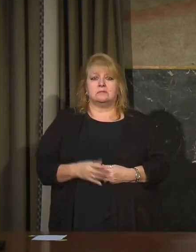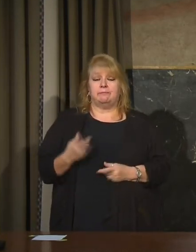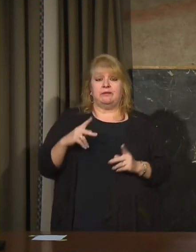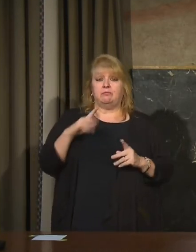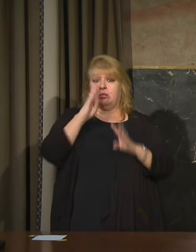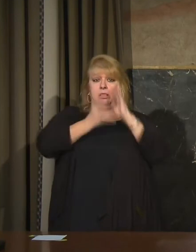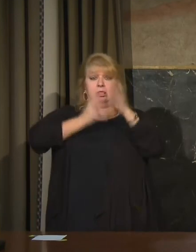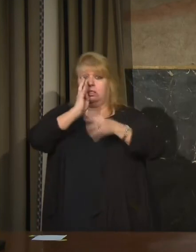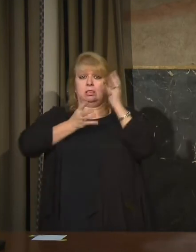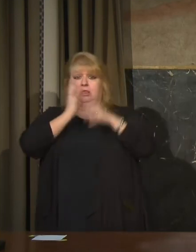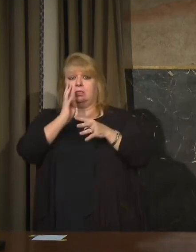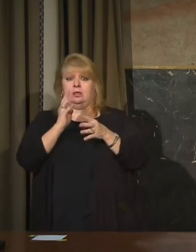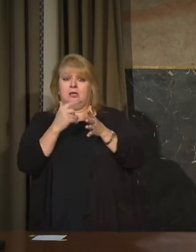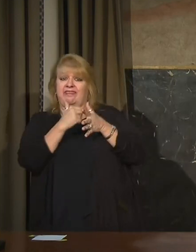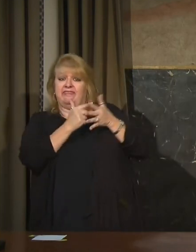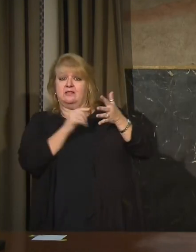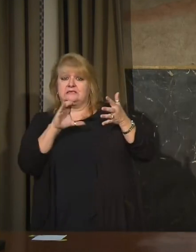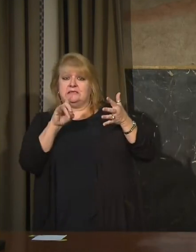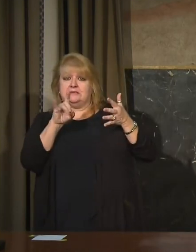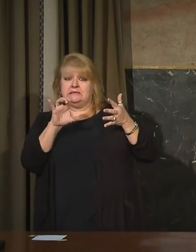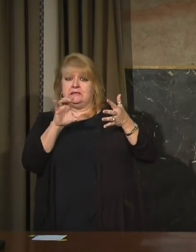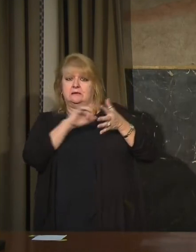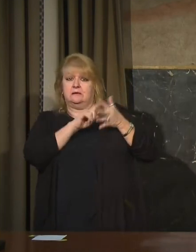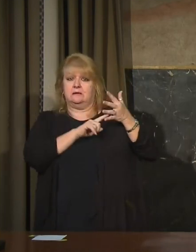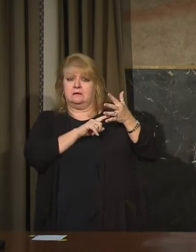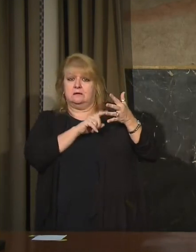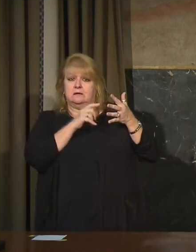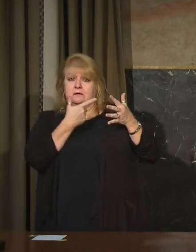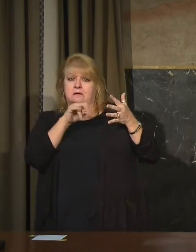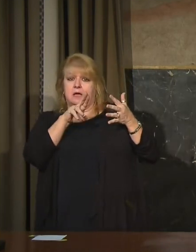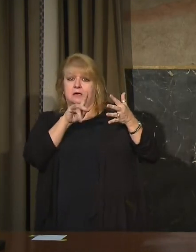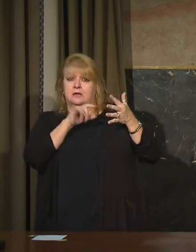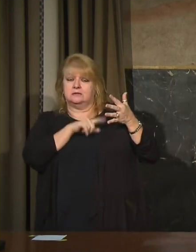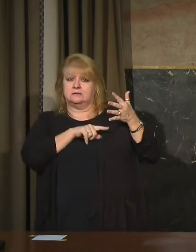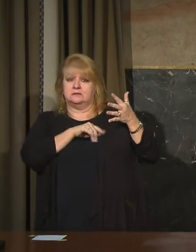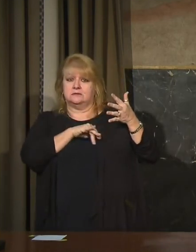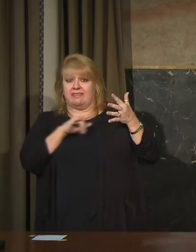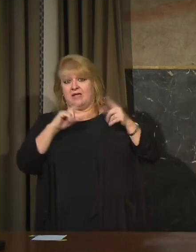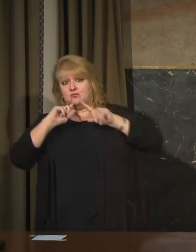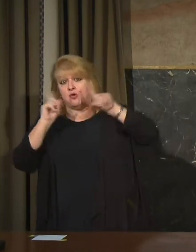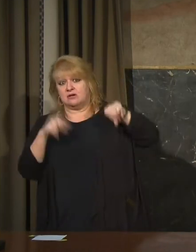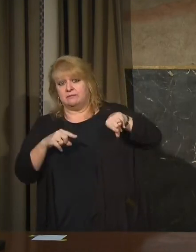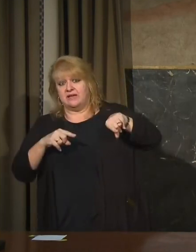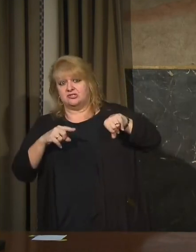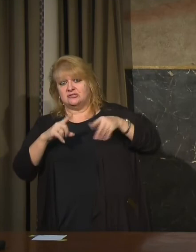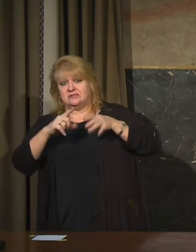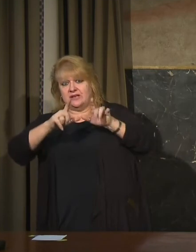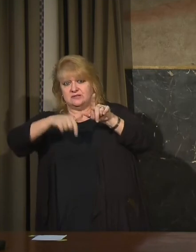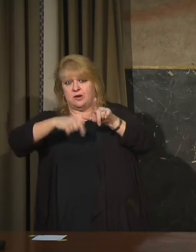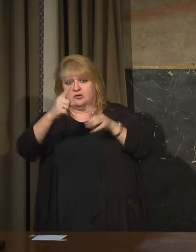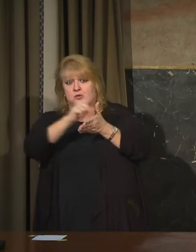I'll have to answer it next week, right? Because I have a proclamation that expires a week from today.